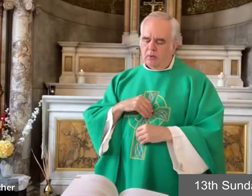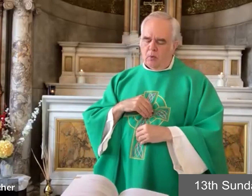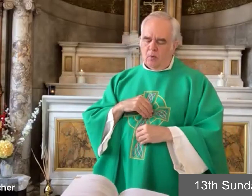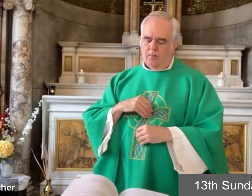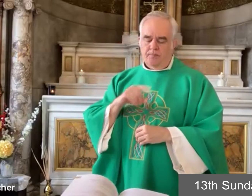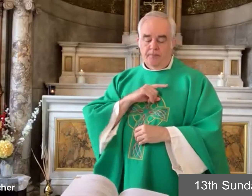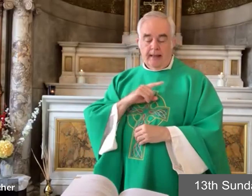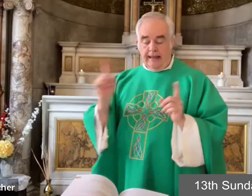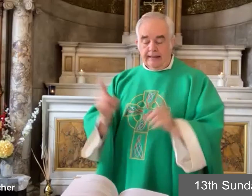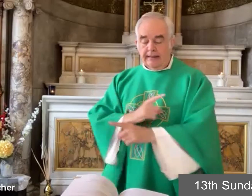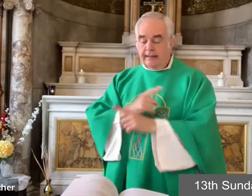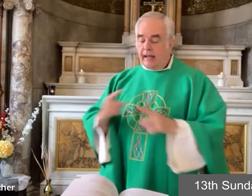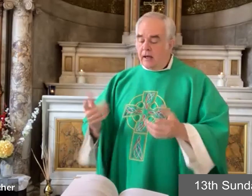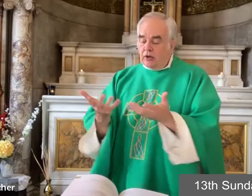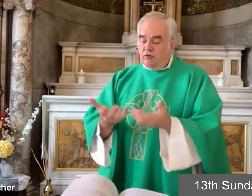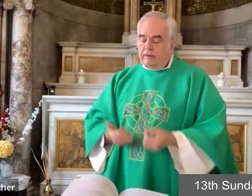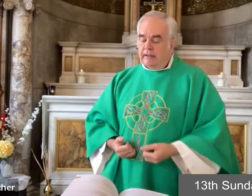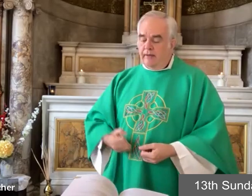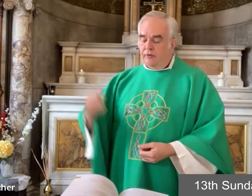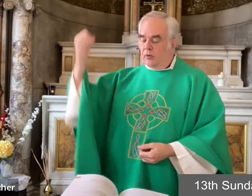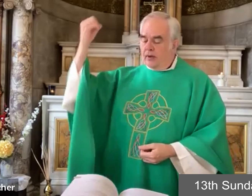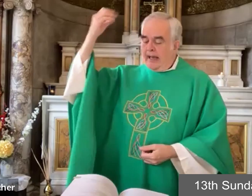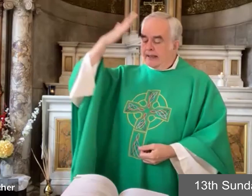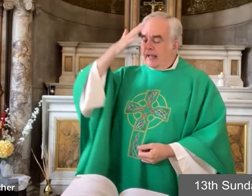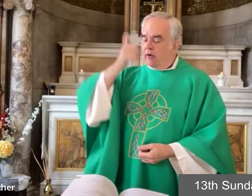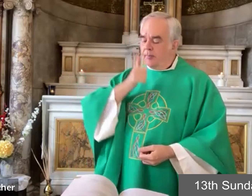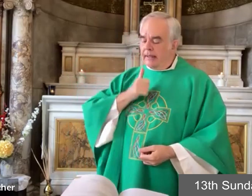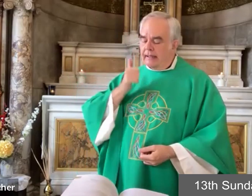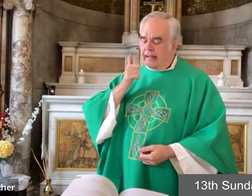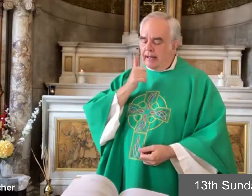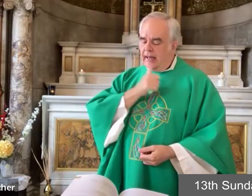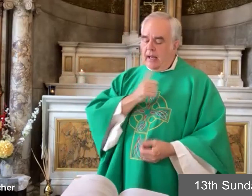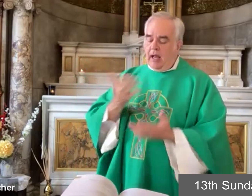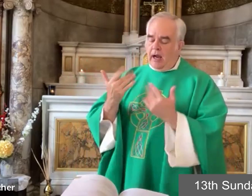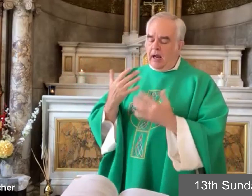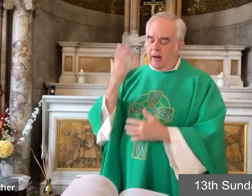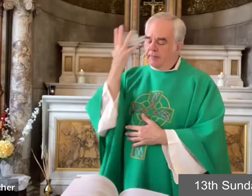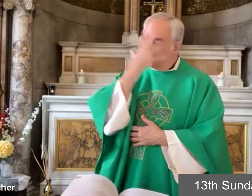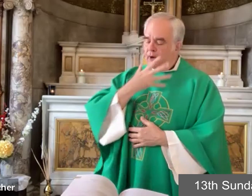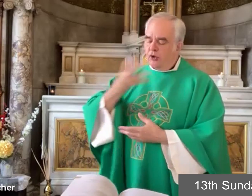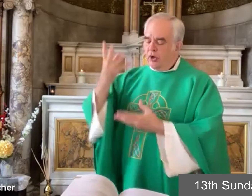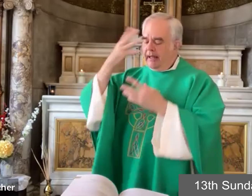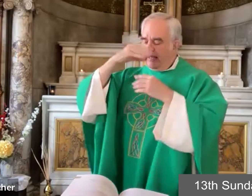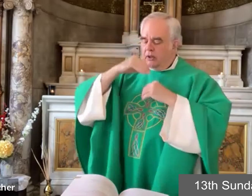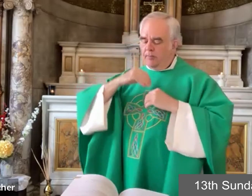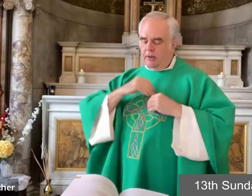soul. Since I come to receive you sacramentally, come spiritually into my